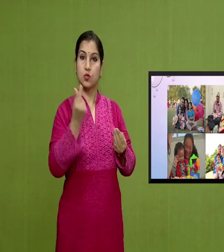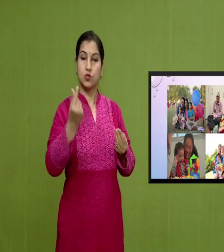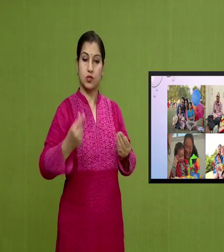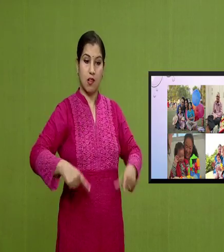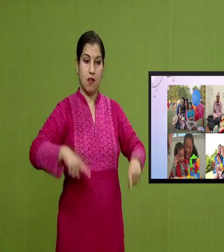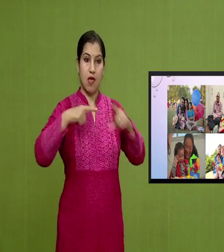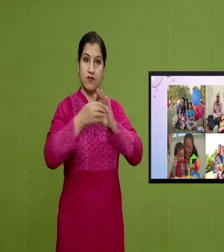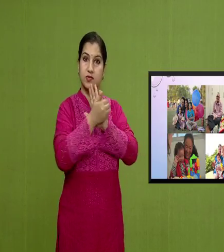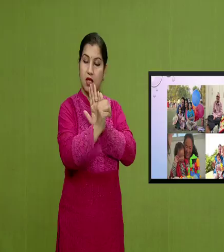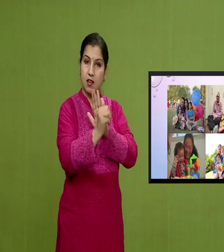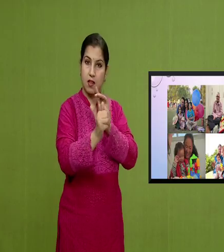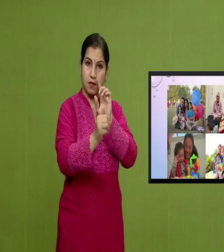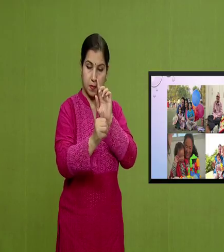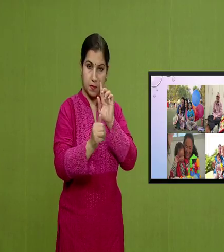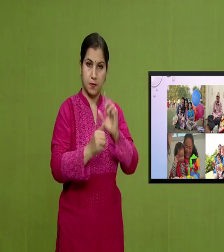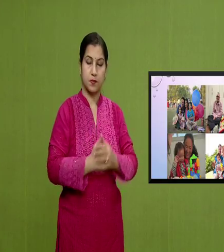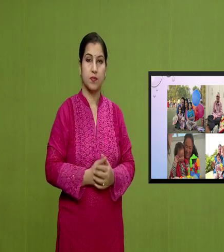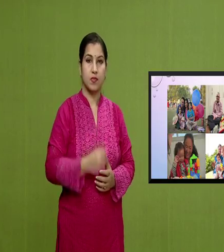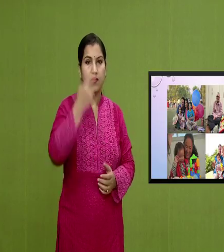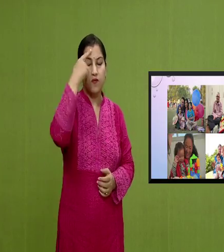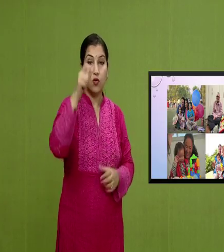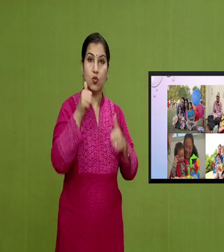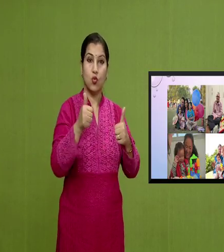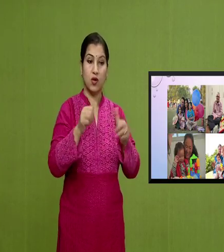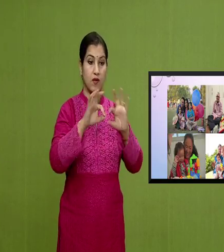skills for good family life.